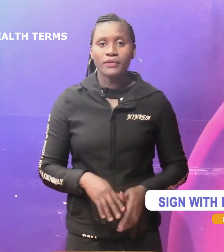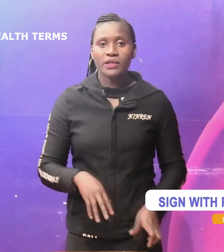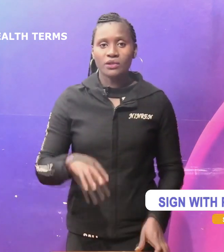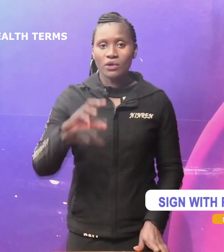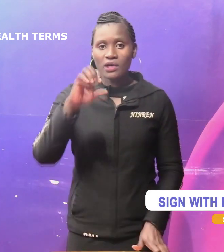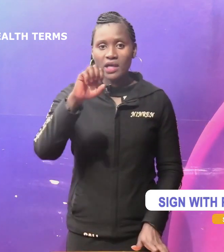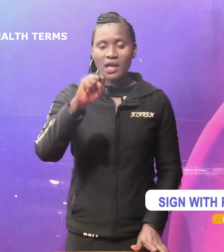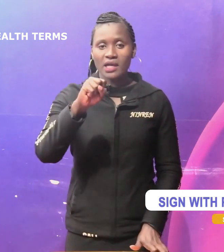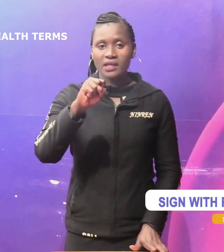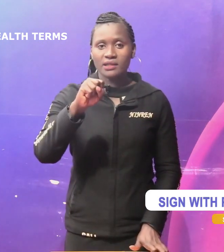So